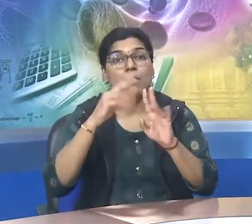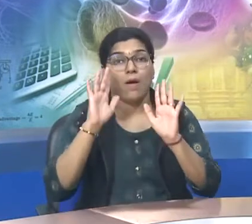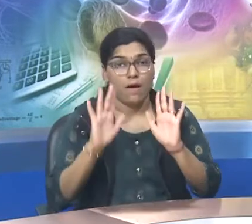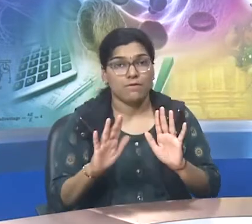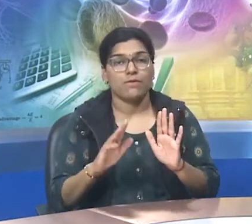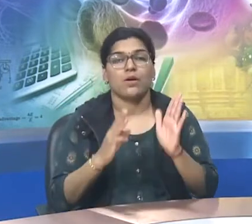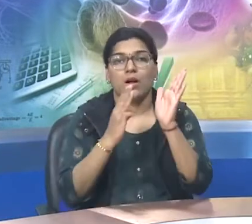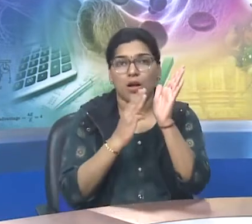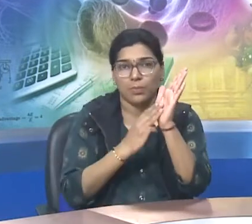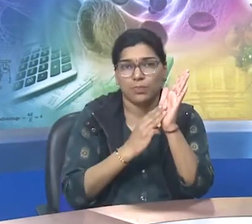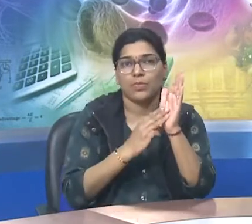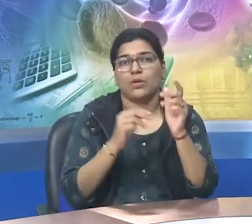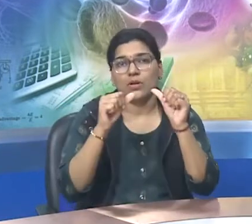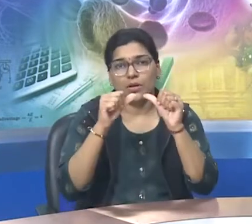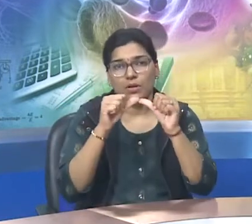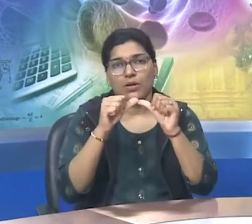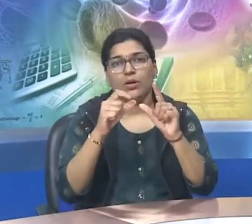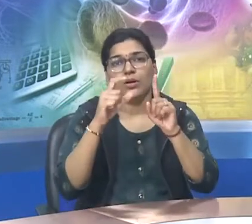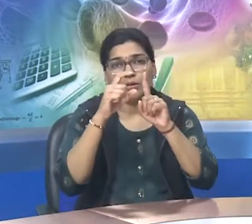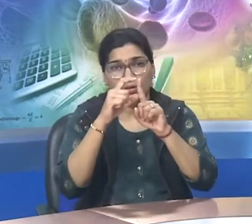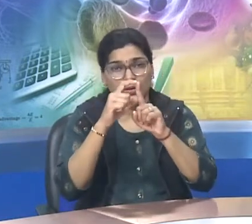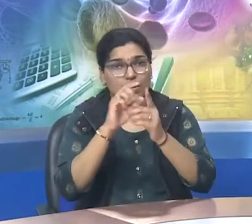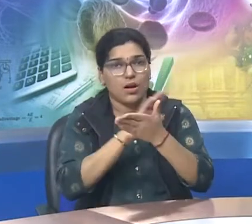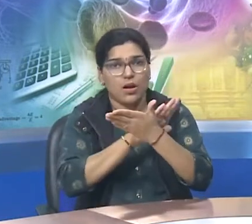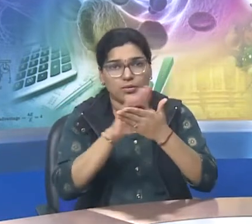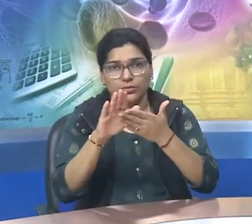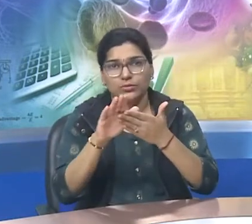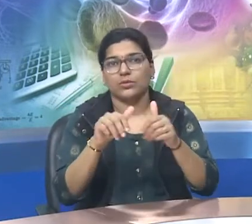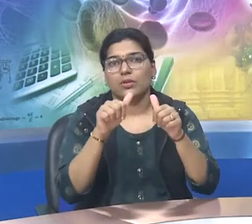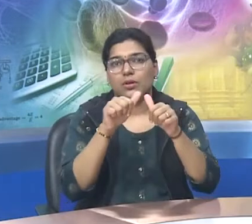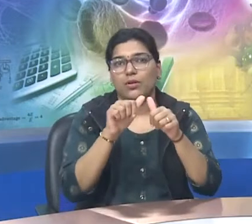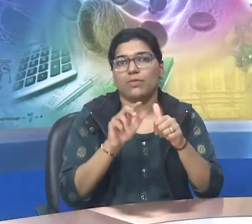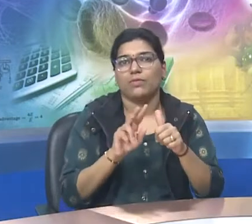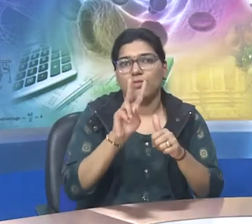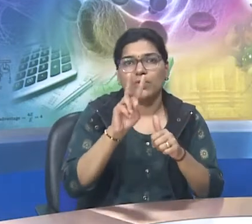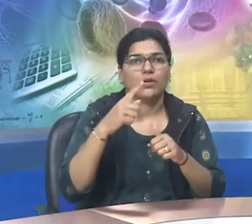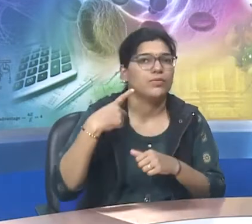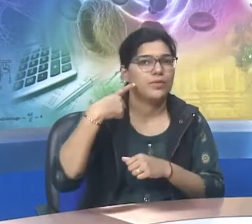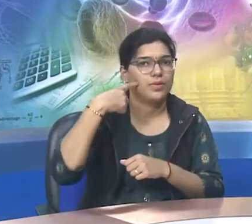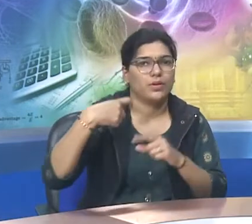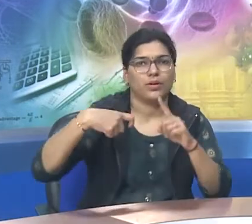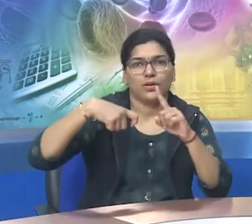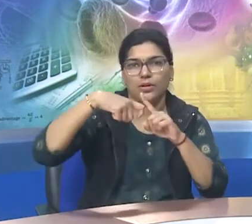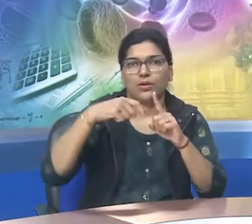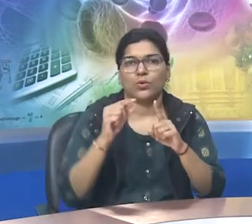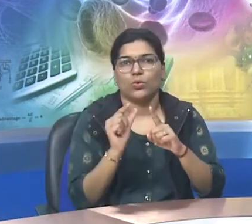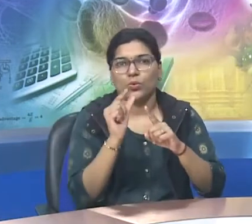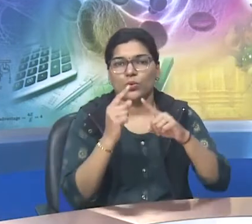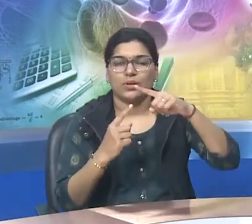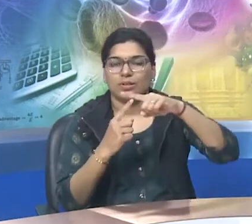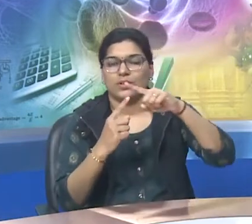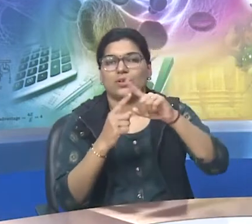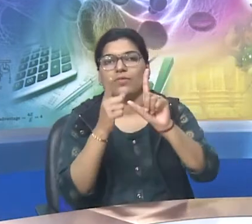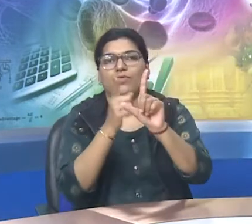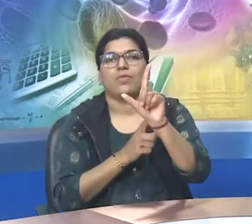popularly, she was known by her one-time pen name. And her pen name